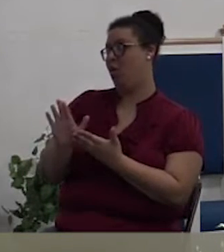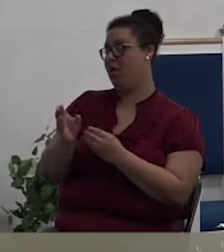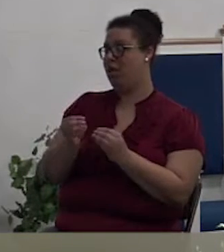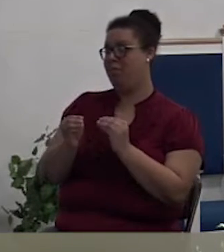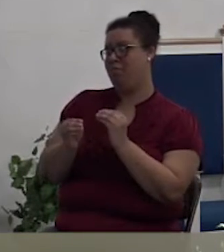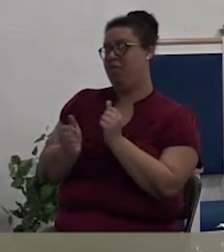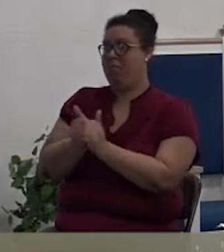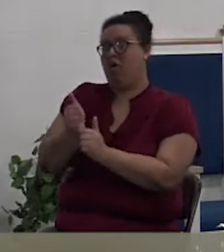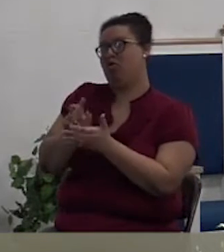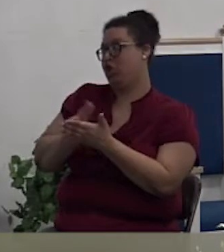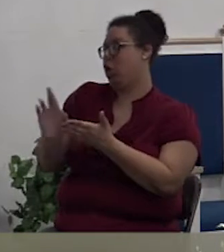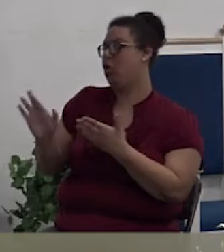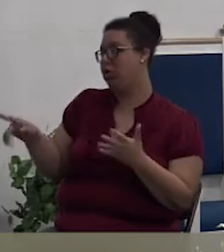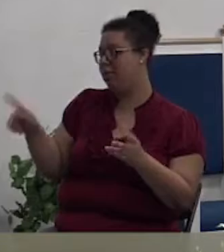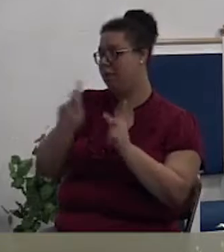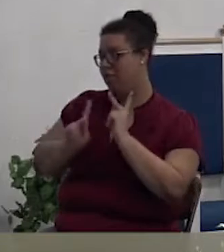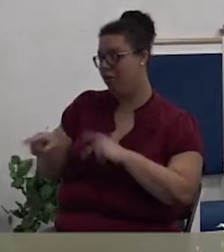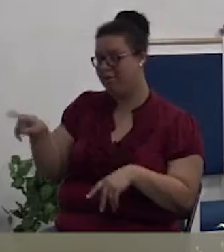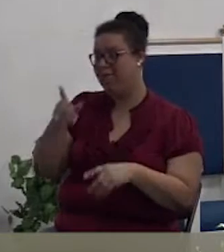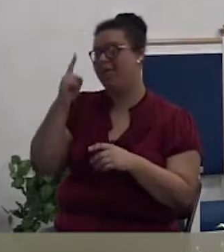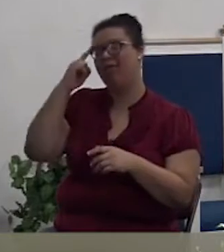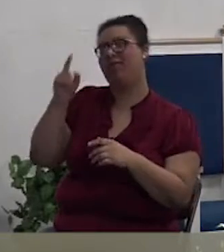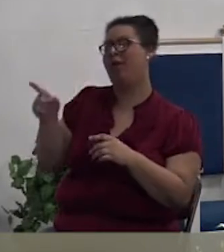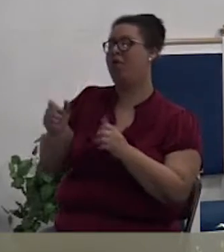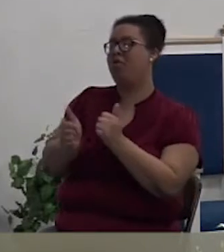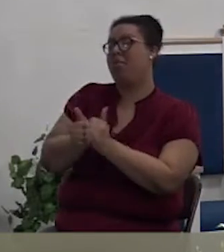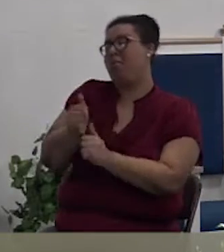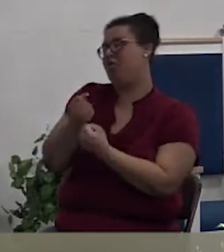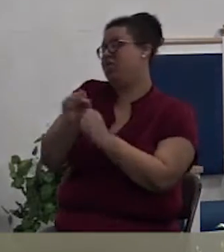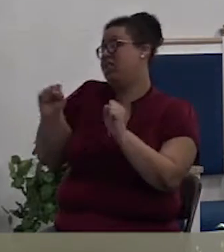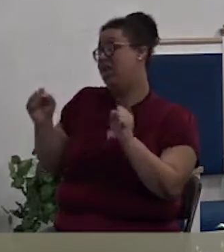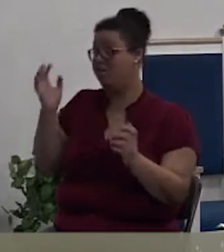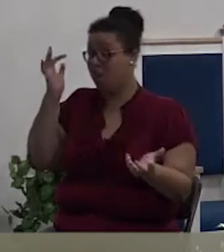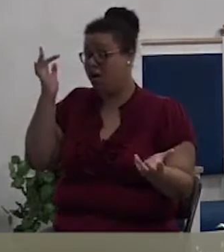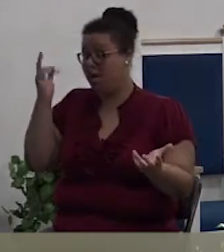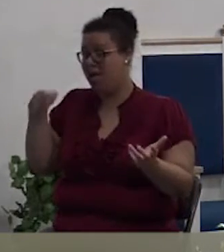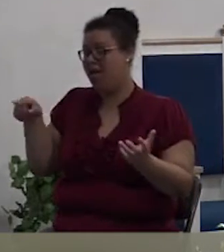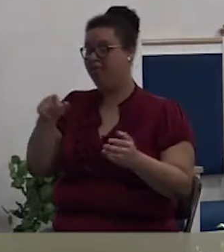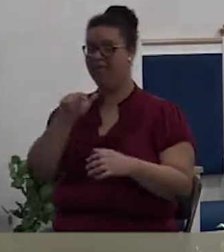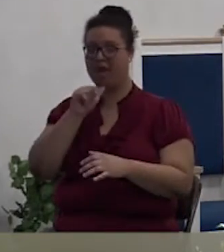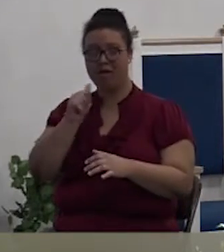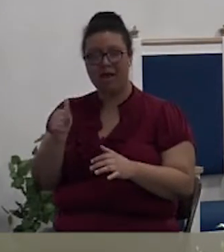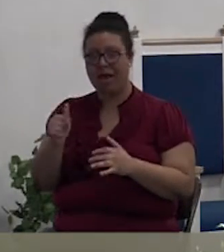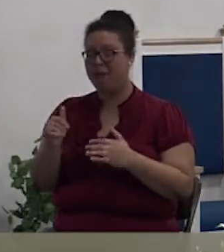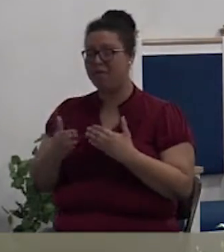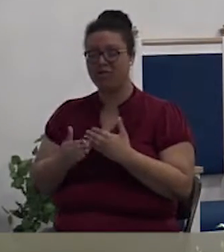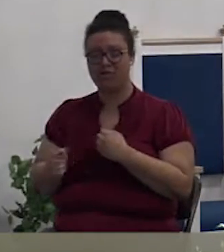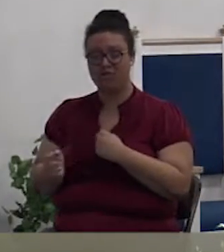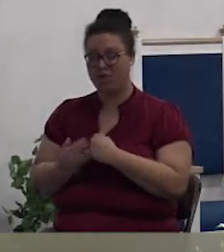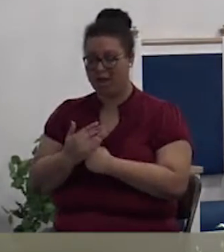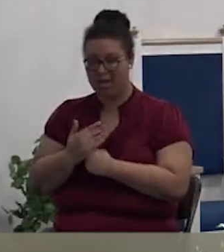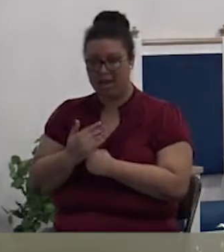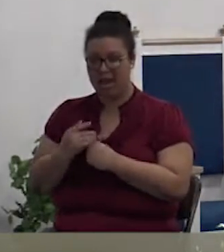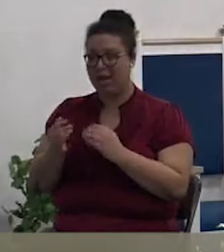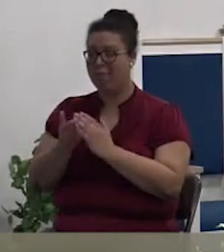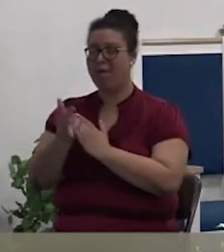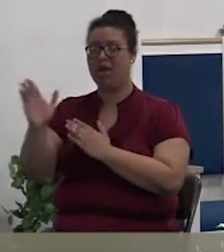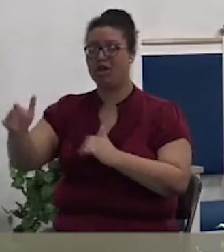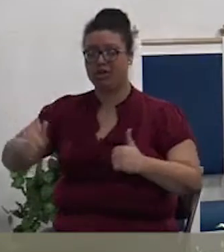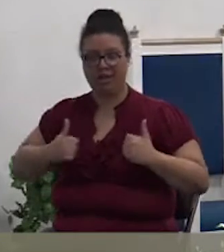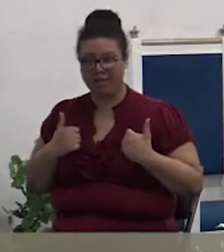think they're more saved than anybody else. You know why? Because they're not persuaded by your